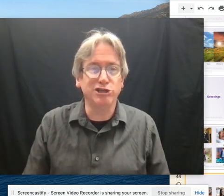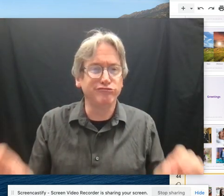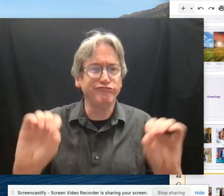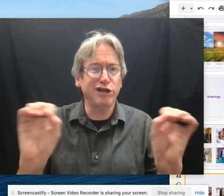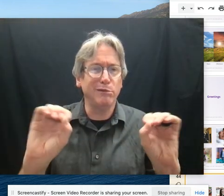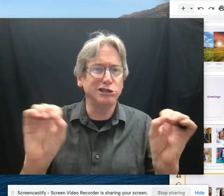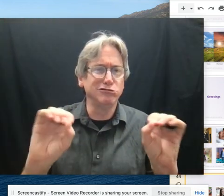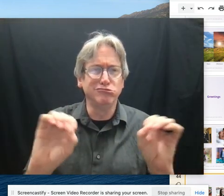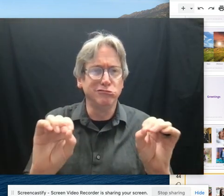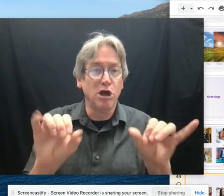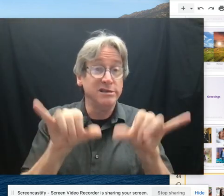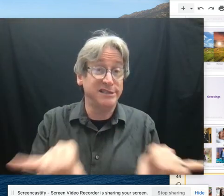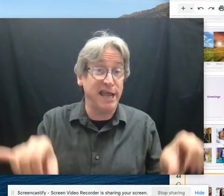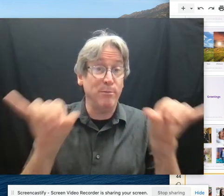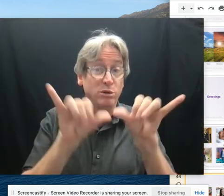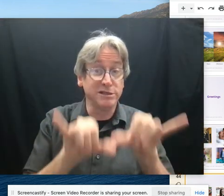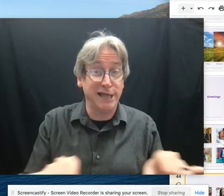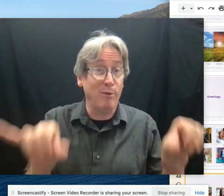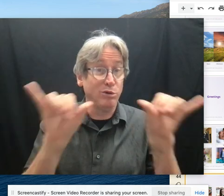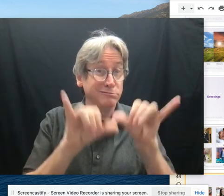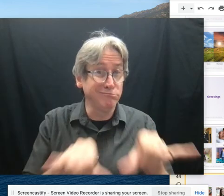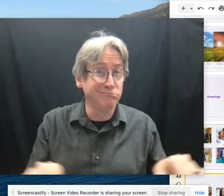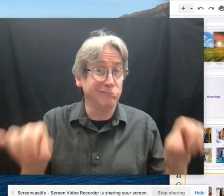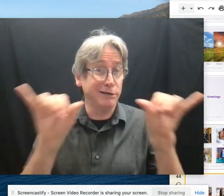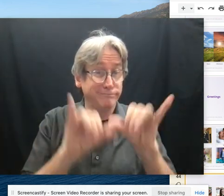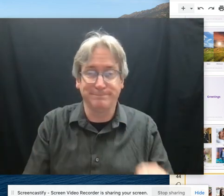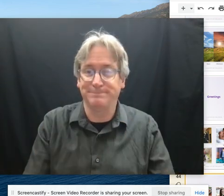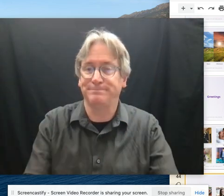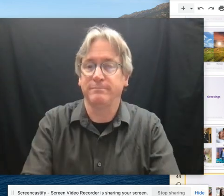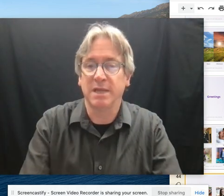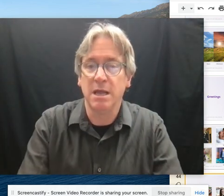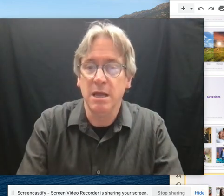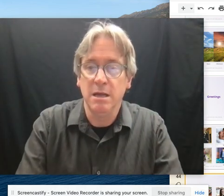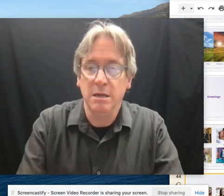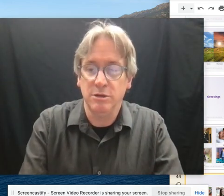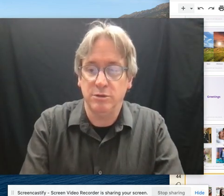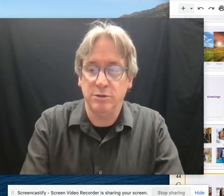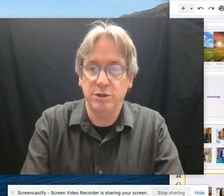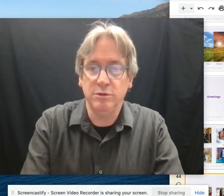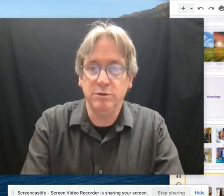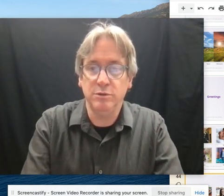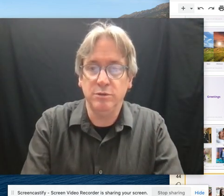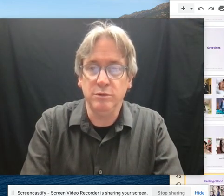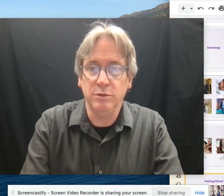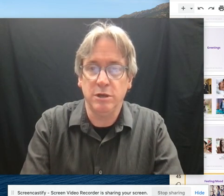Not much. Same old, right?